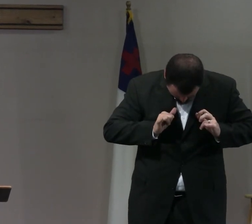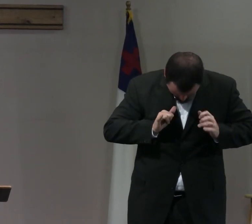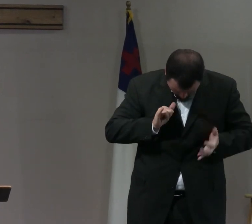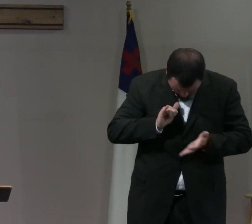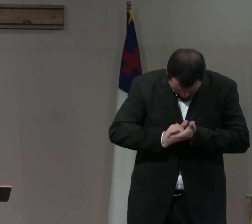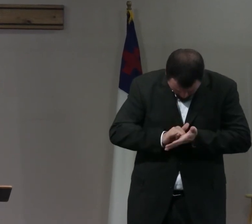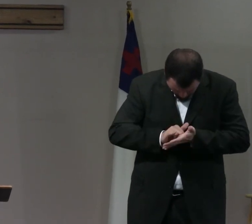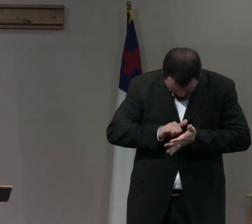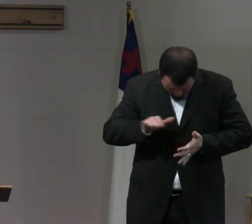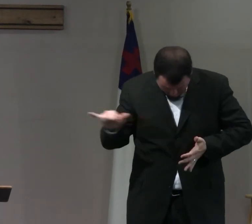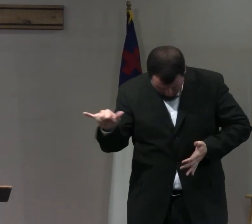sure